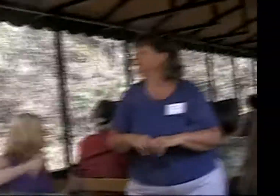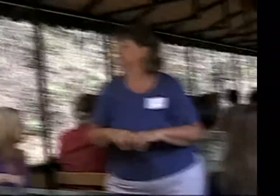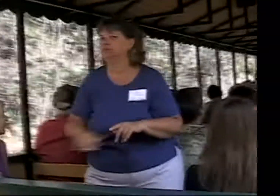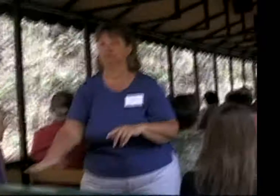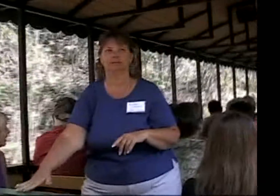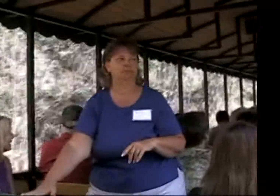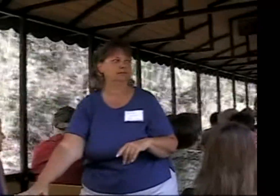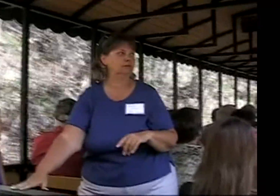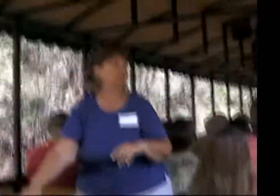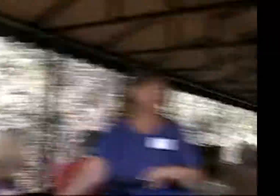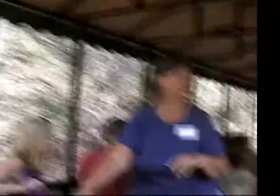over.